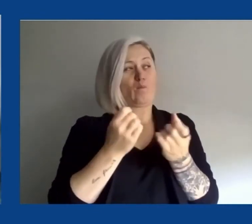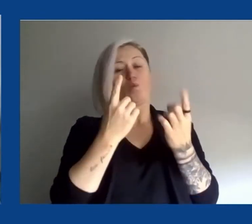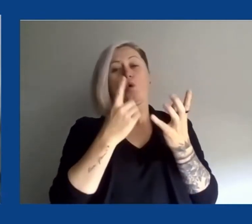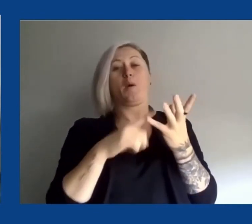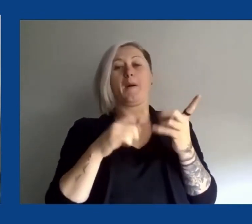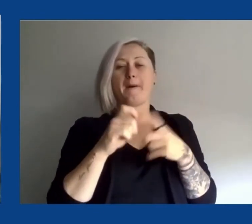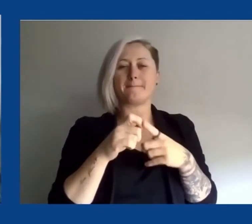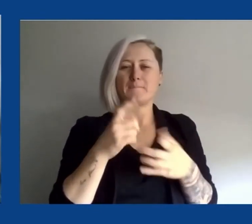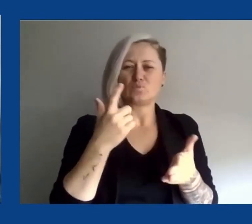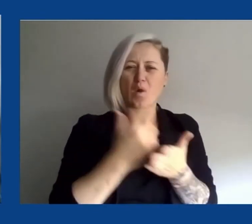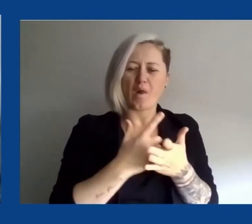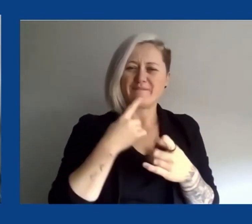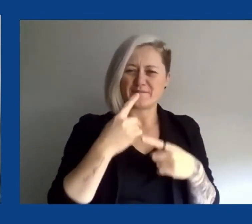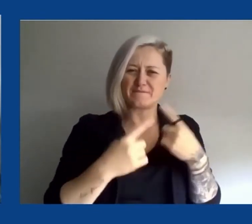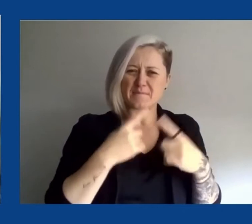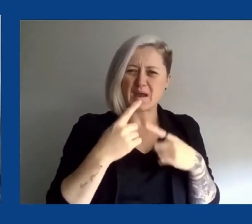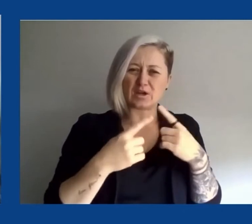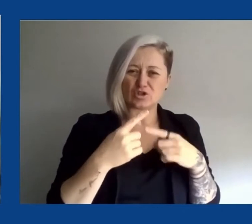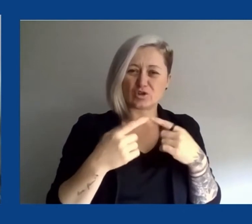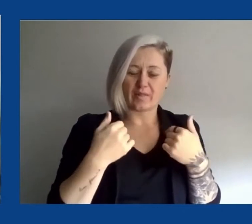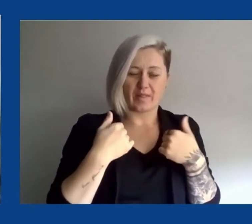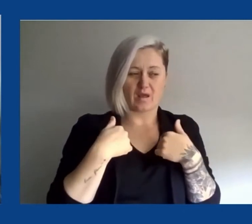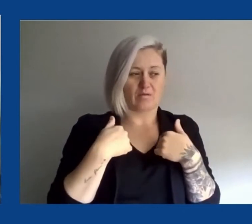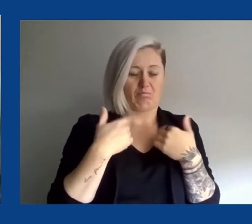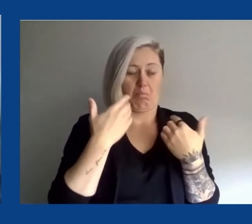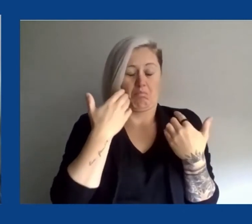information that I was quite naive about,